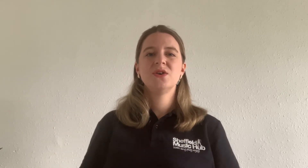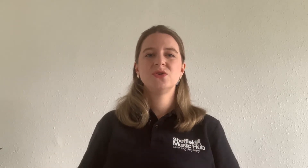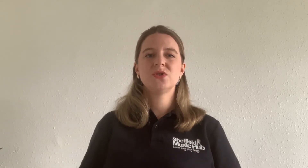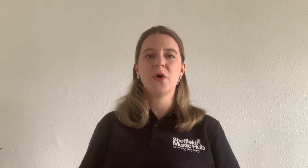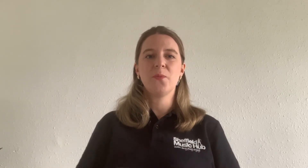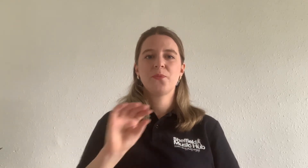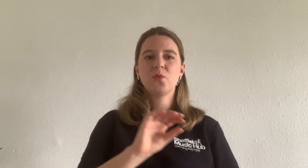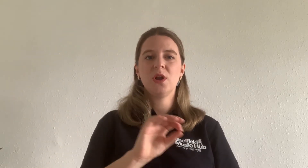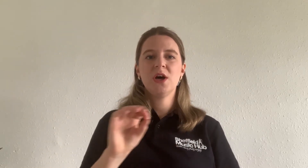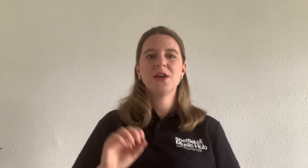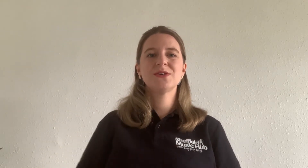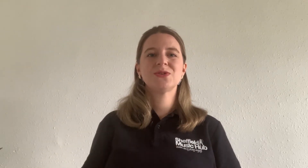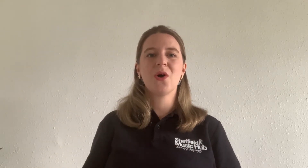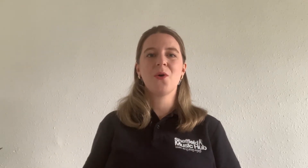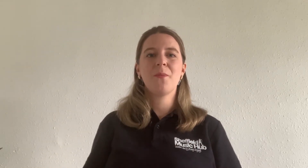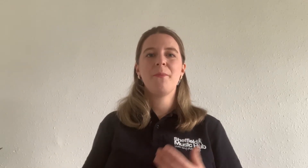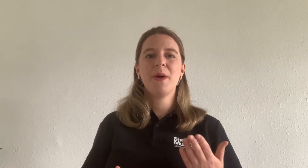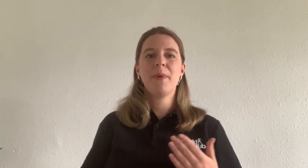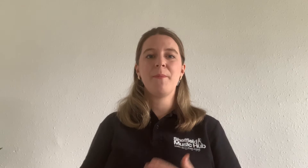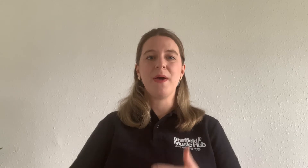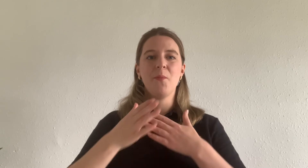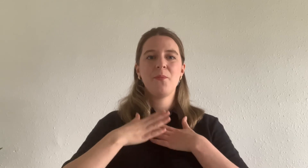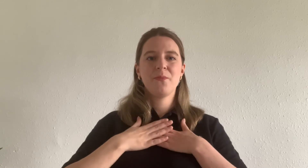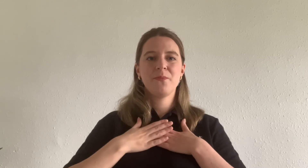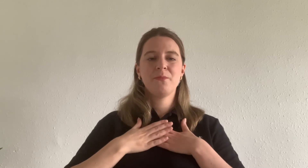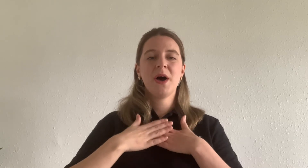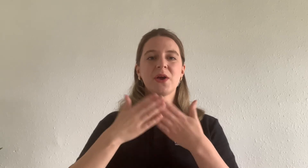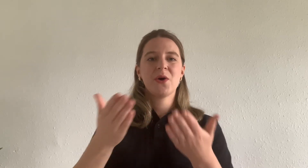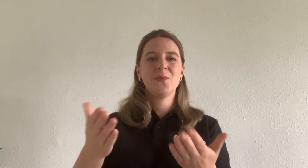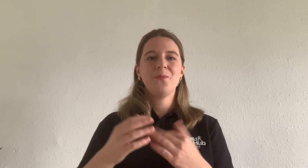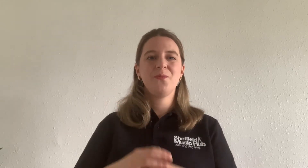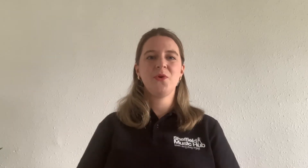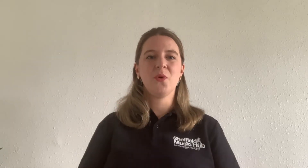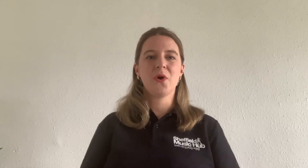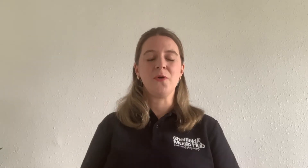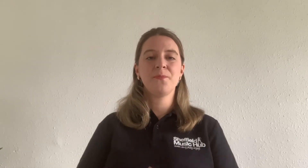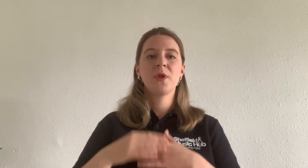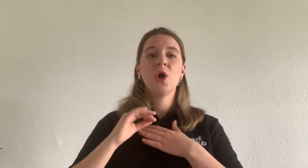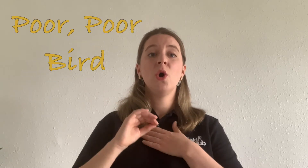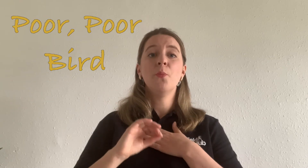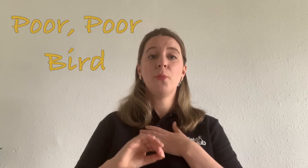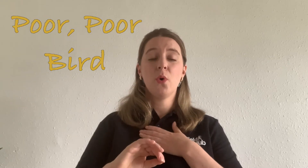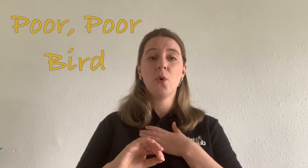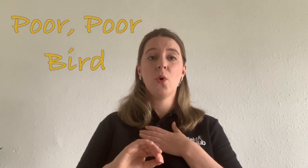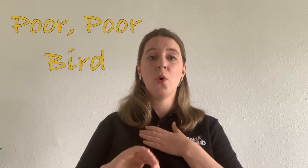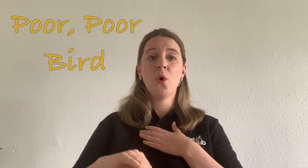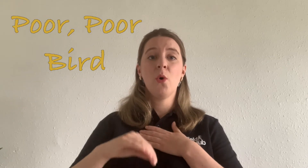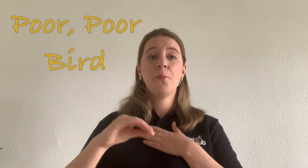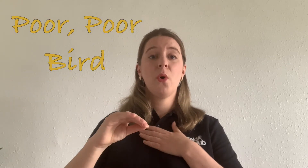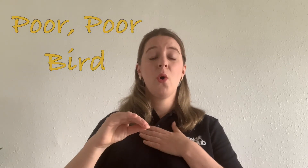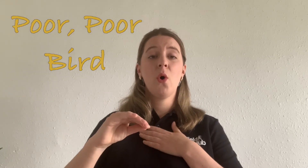So we'll learn our song bit by bit. My go, your go. Poor,